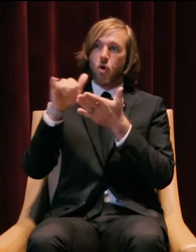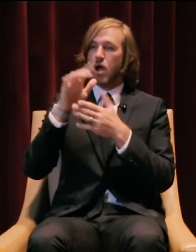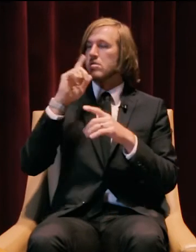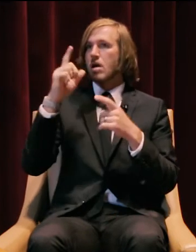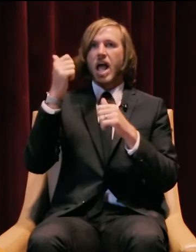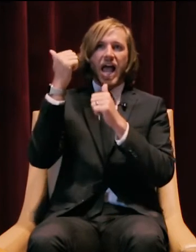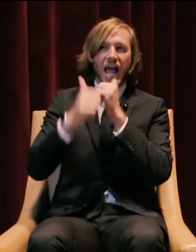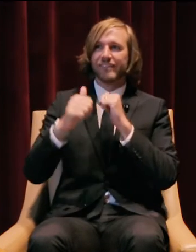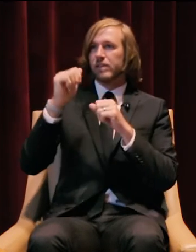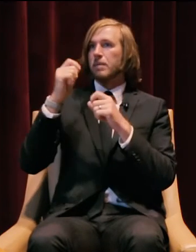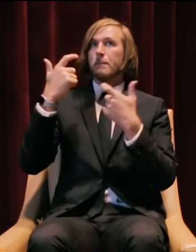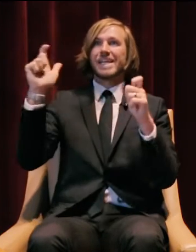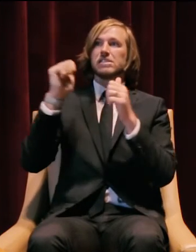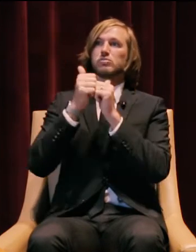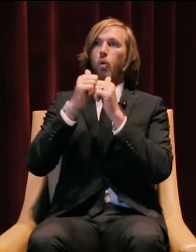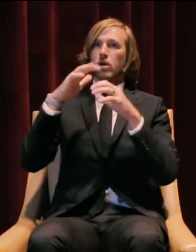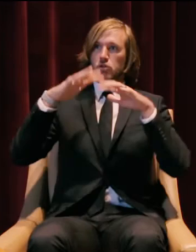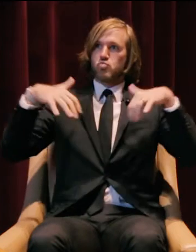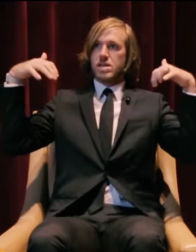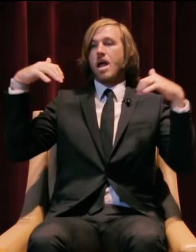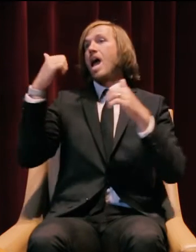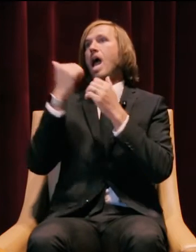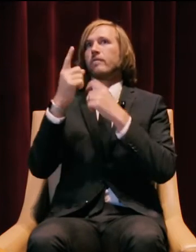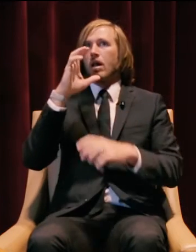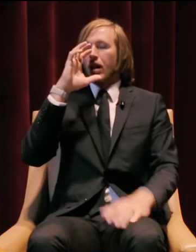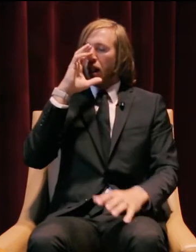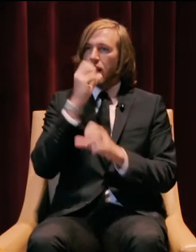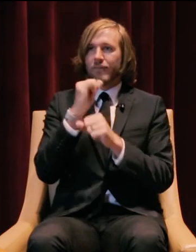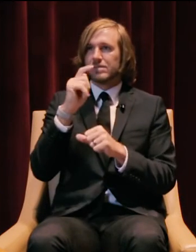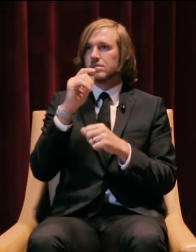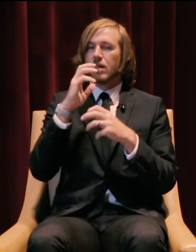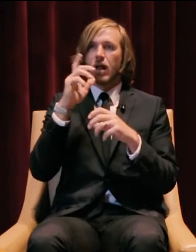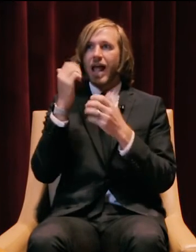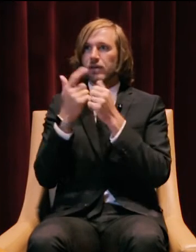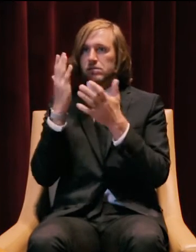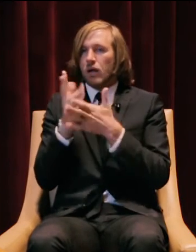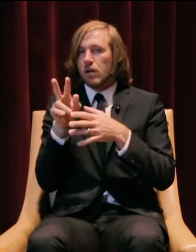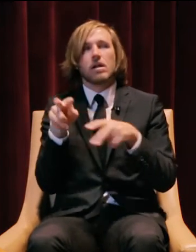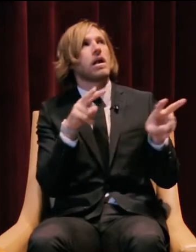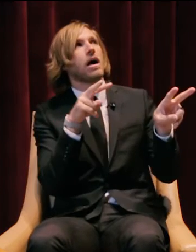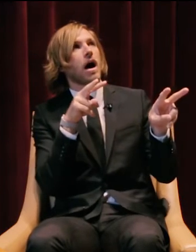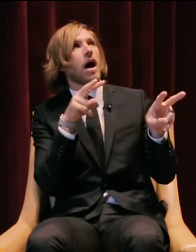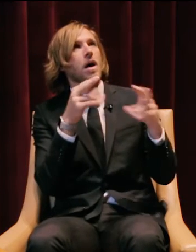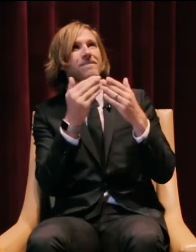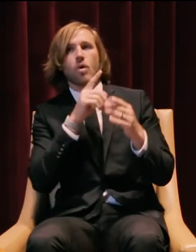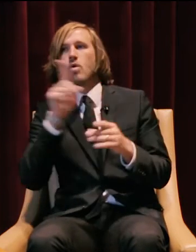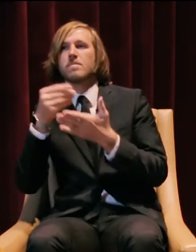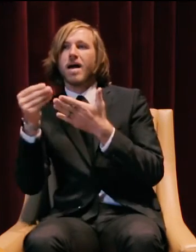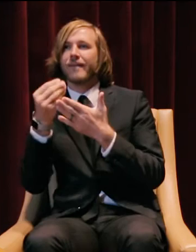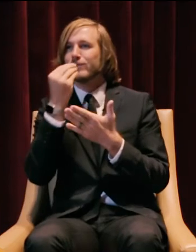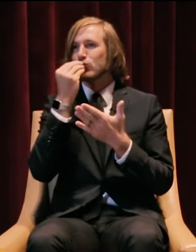sports arena. Everyone loves it. They stop and they stare before they go to the concession